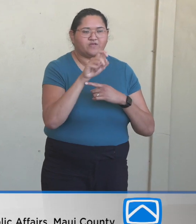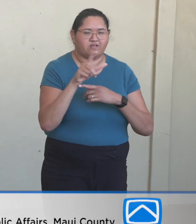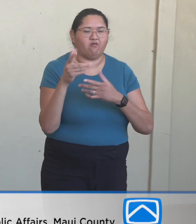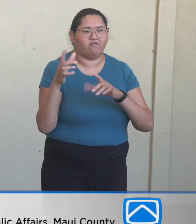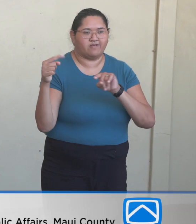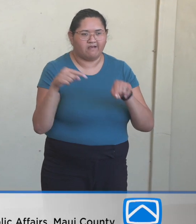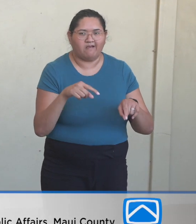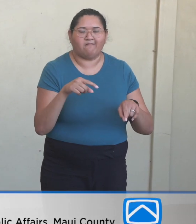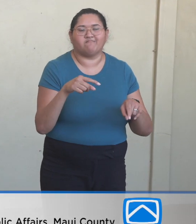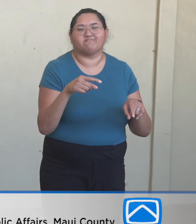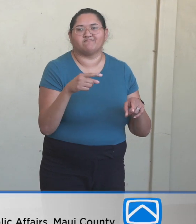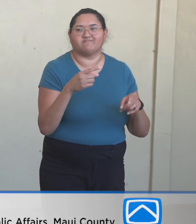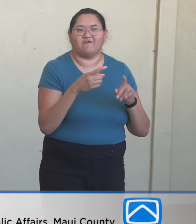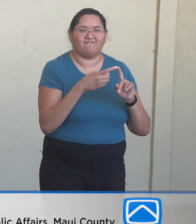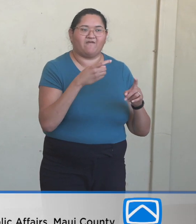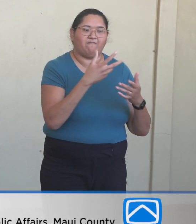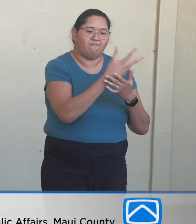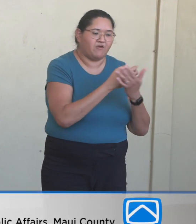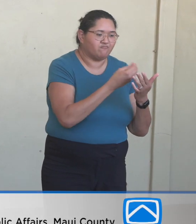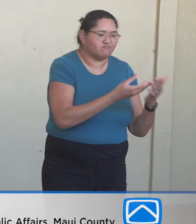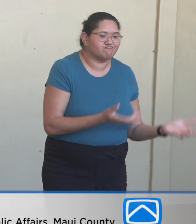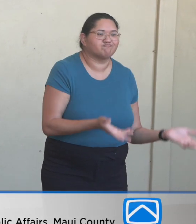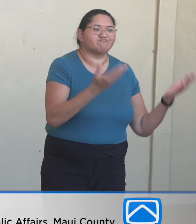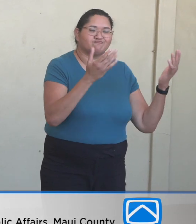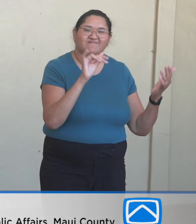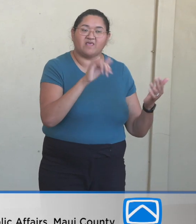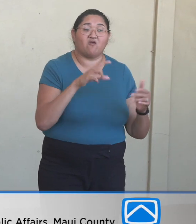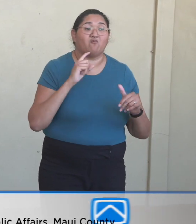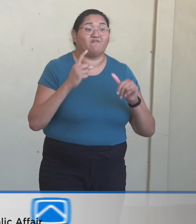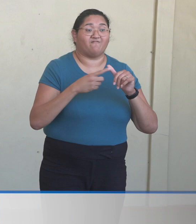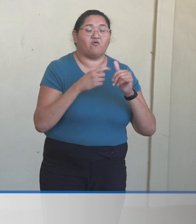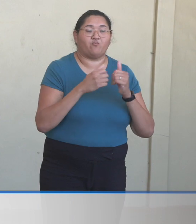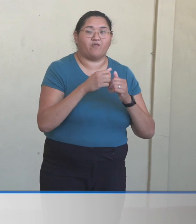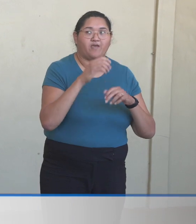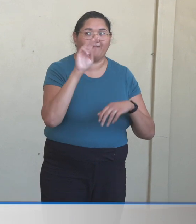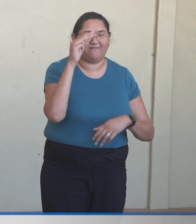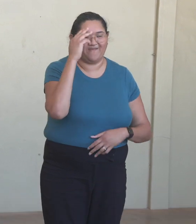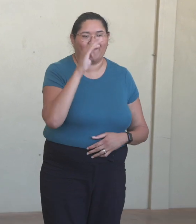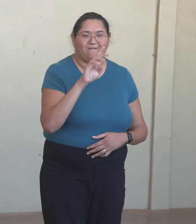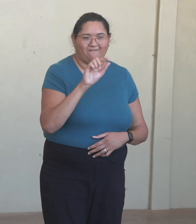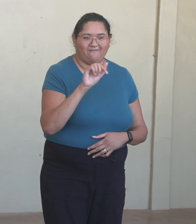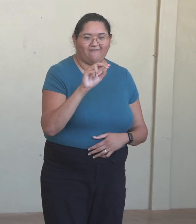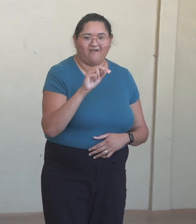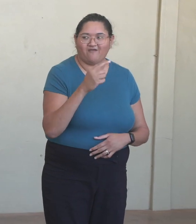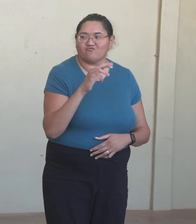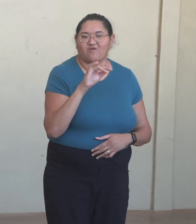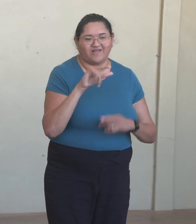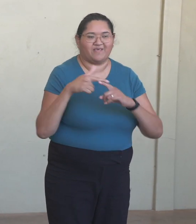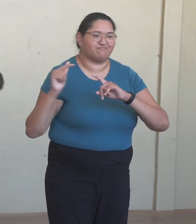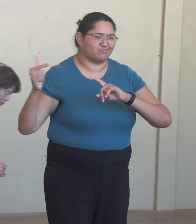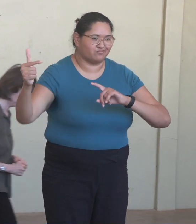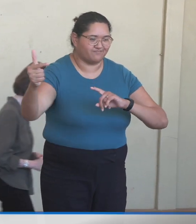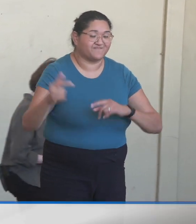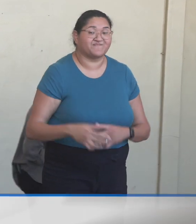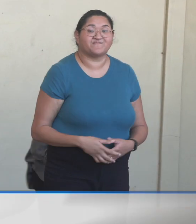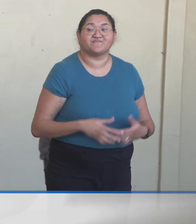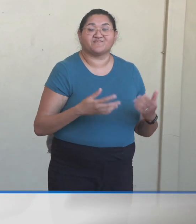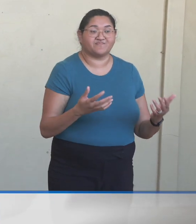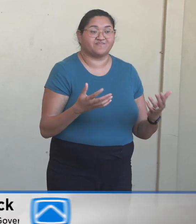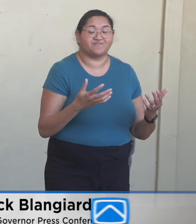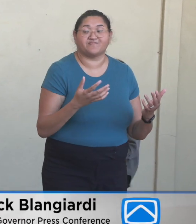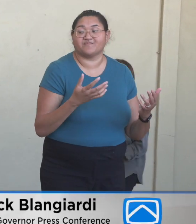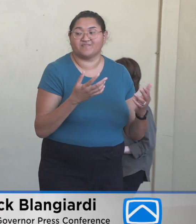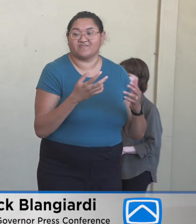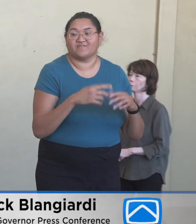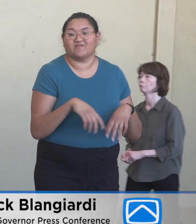as commitments for fundraising events. We'll begin first with Mayor Blangiardi, followed the rest. I mean, right from